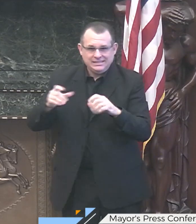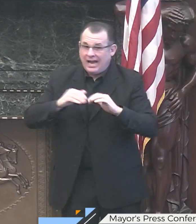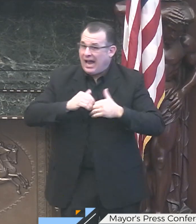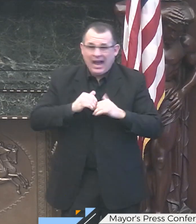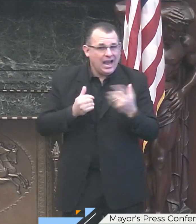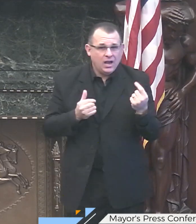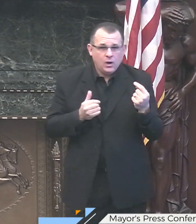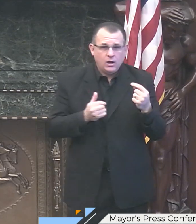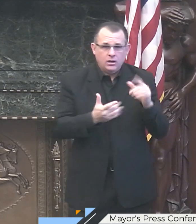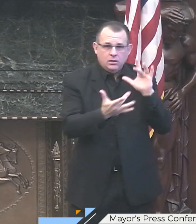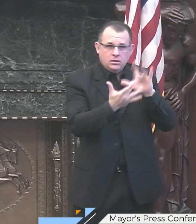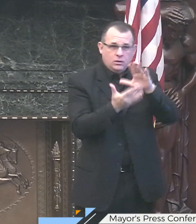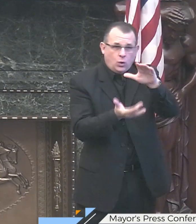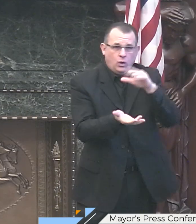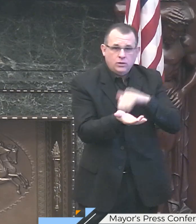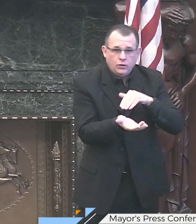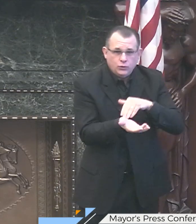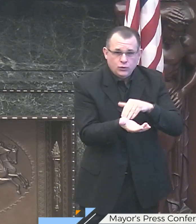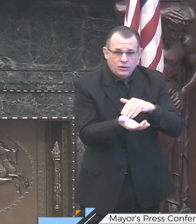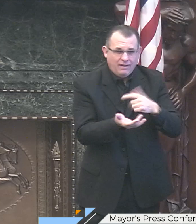healthcare provider about how to get in there.